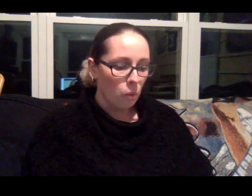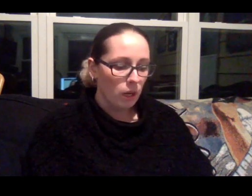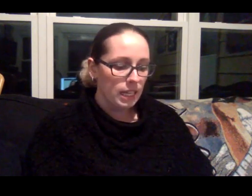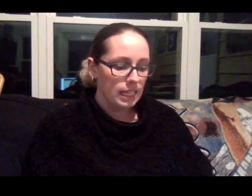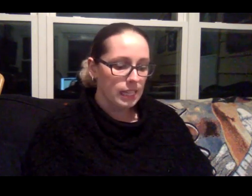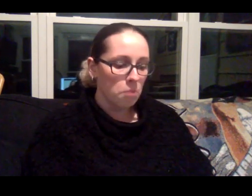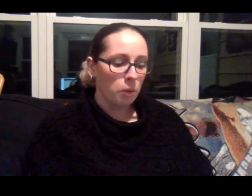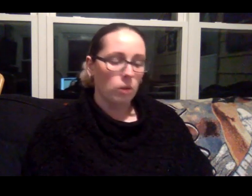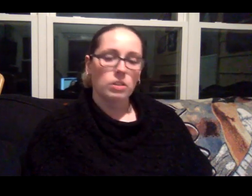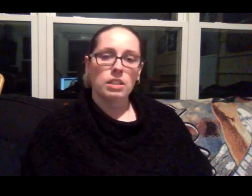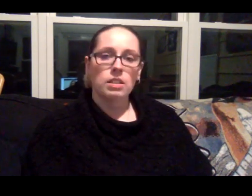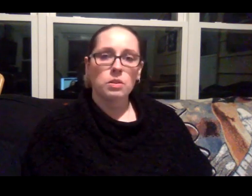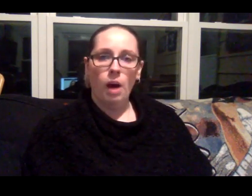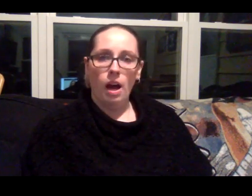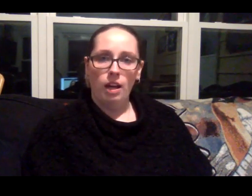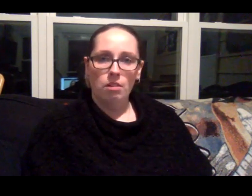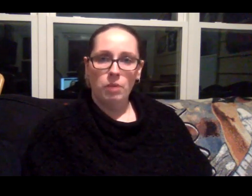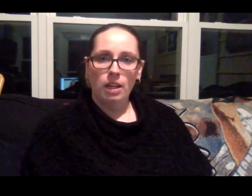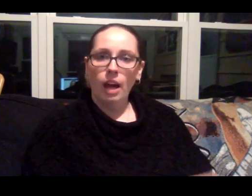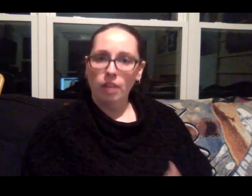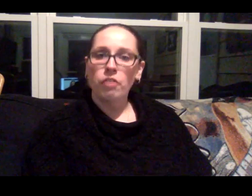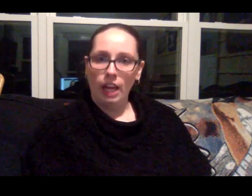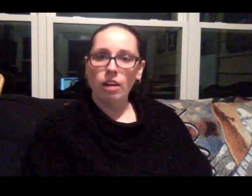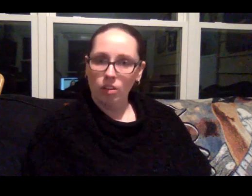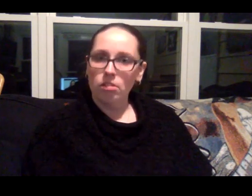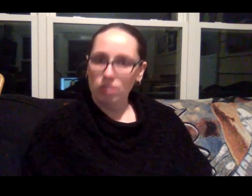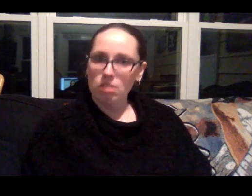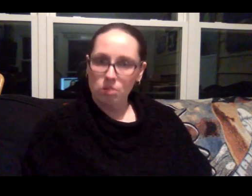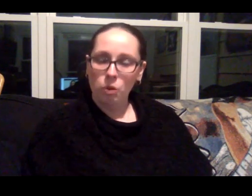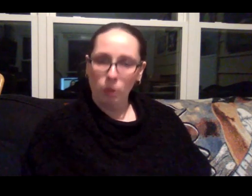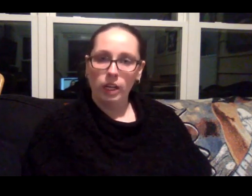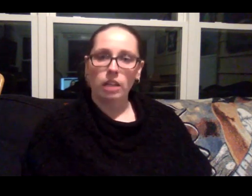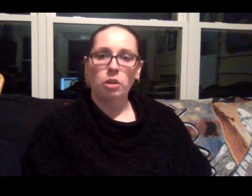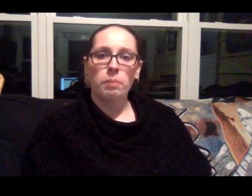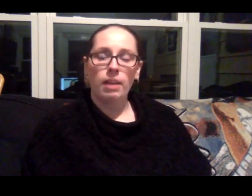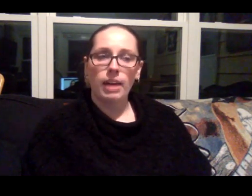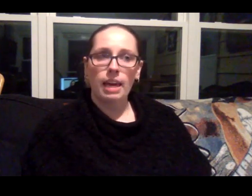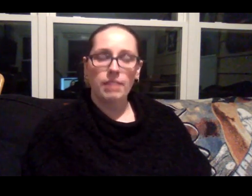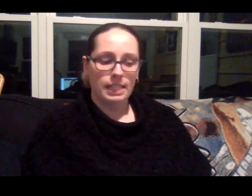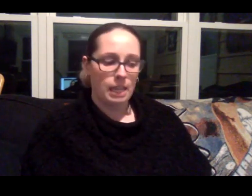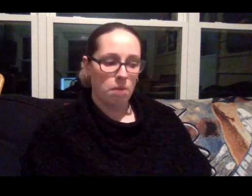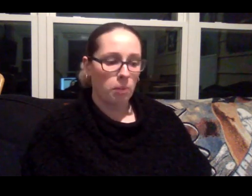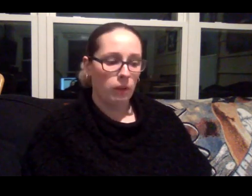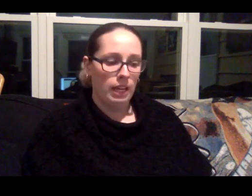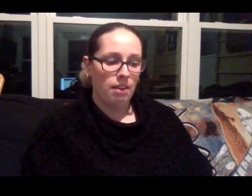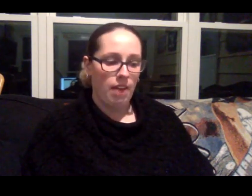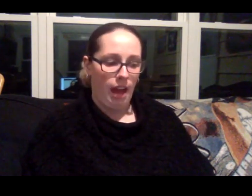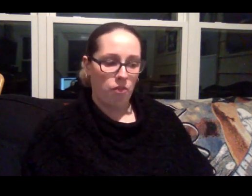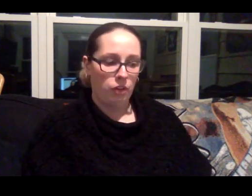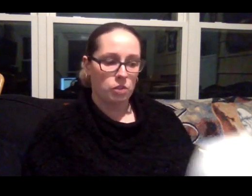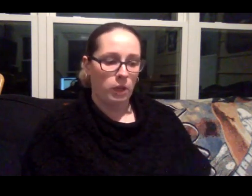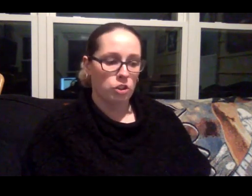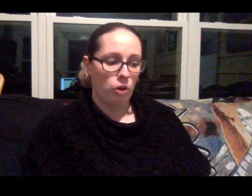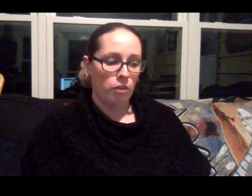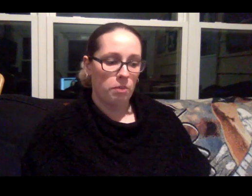so one of the examples, and this is why we can kind of finagle this, the wording a little bit. They gave an example in that